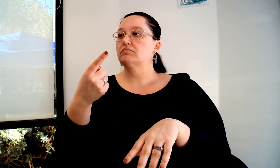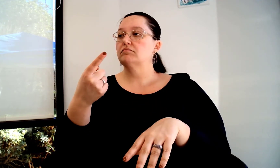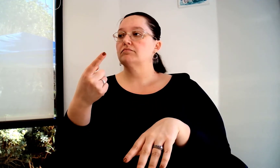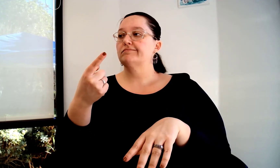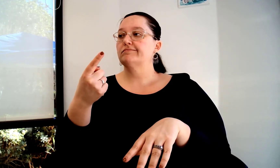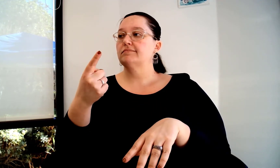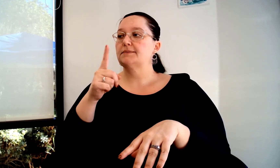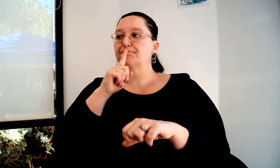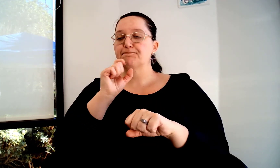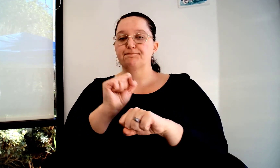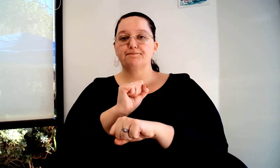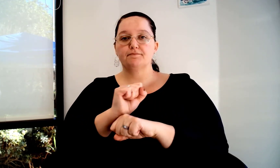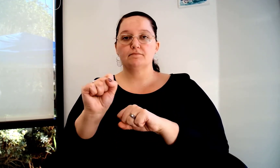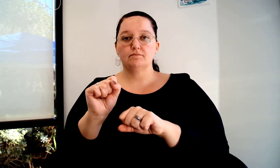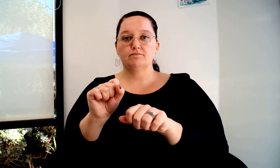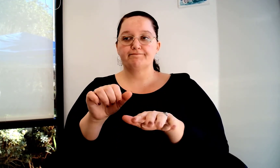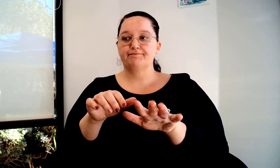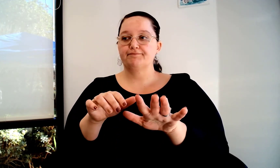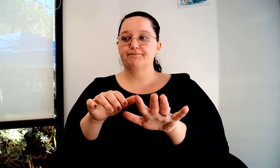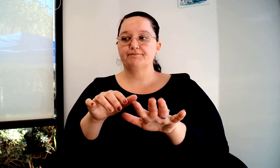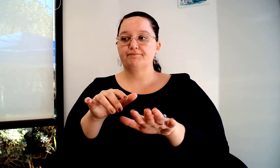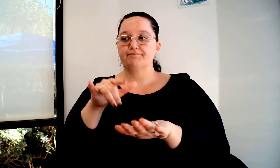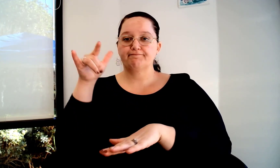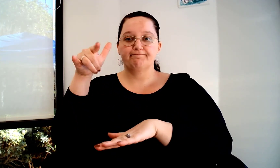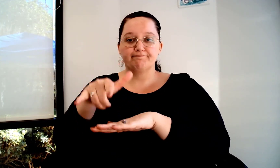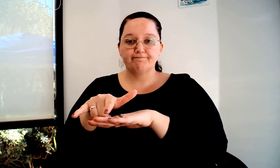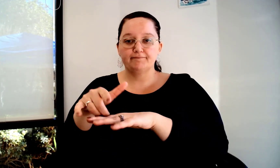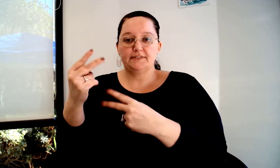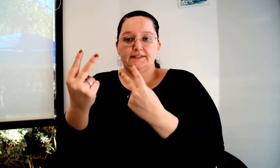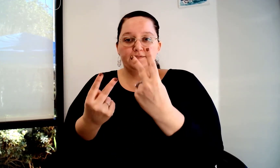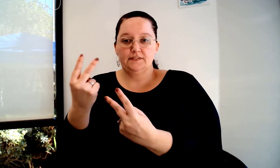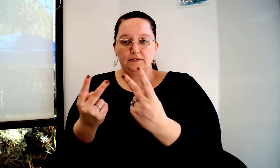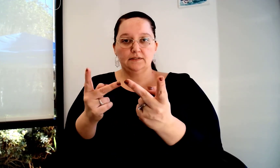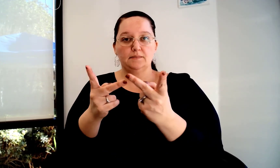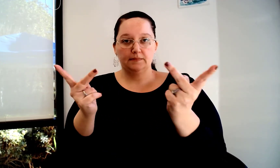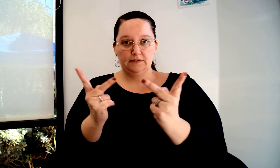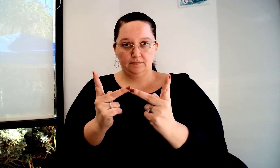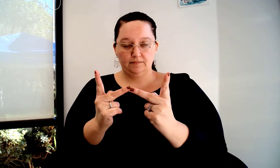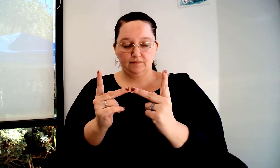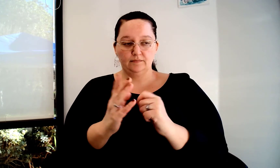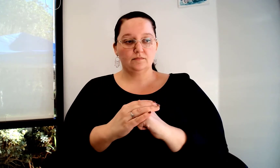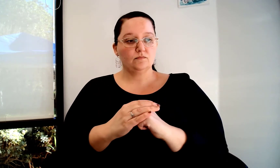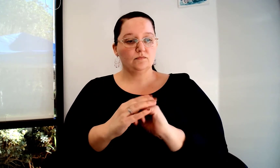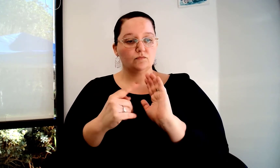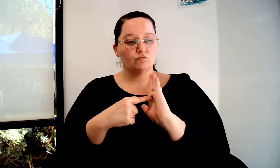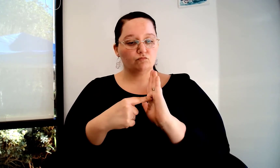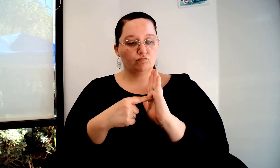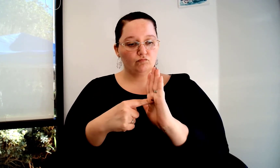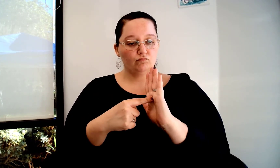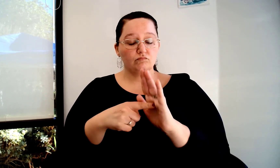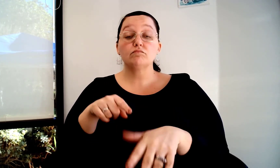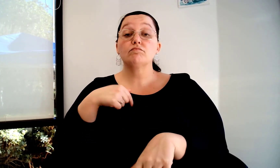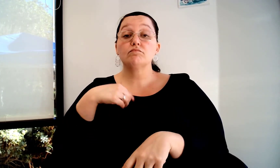the sign touch can mean to actually set foot, right, and visit a